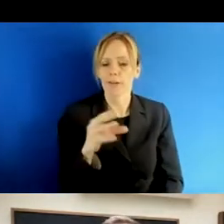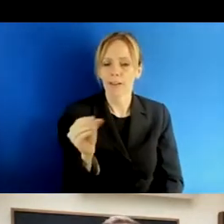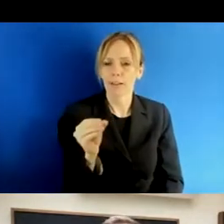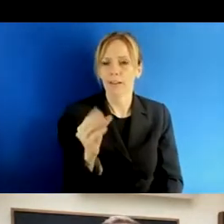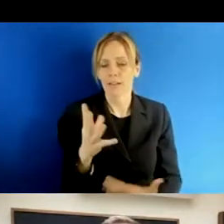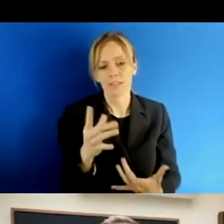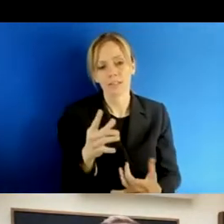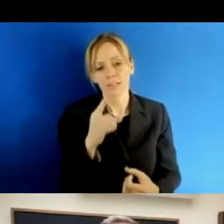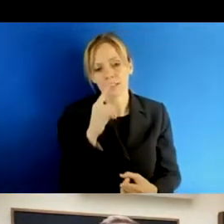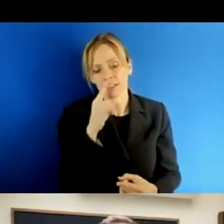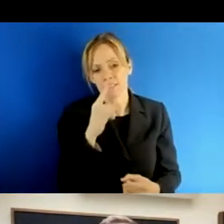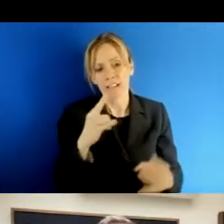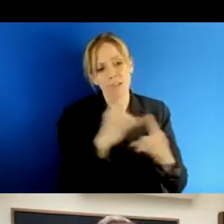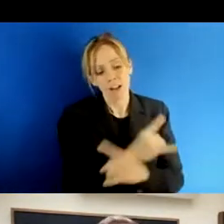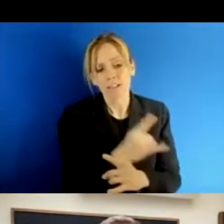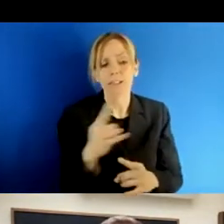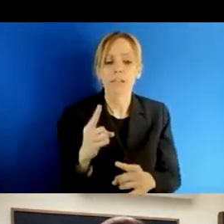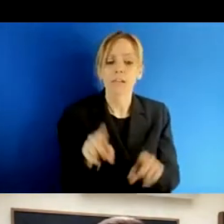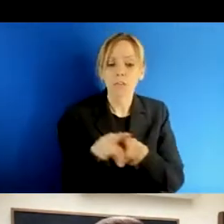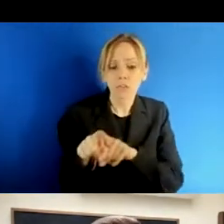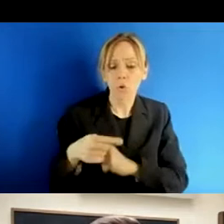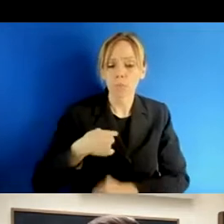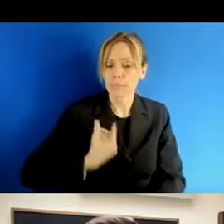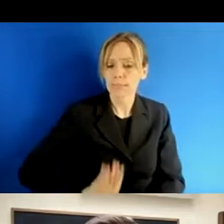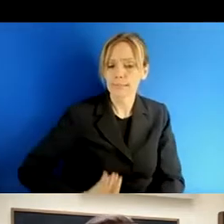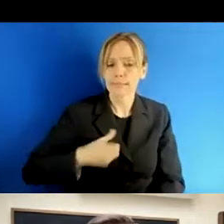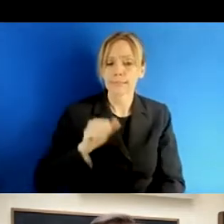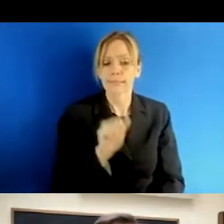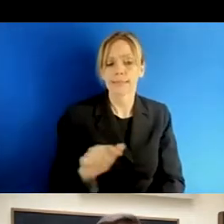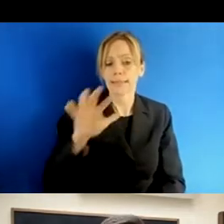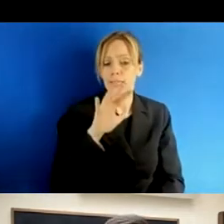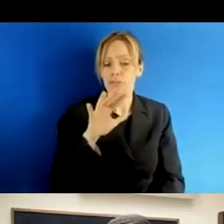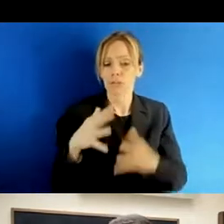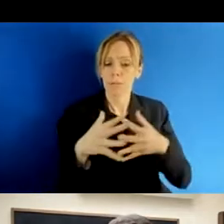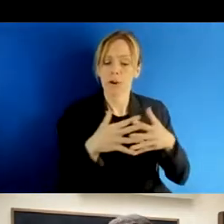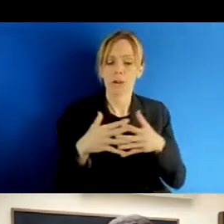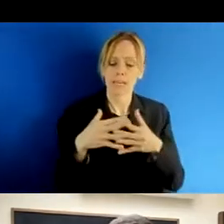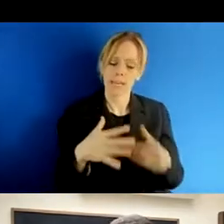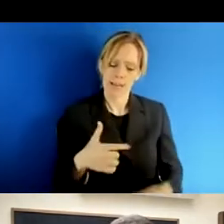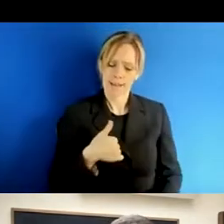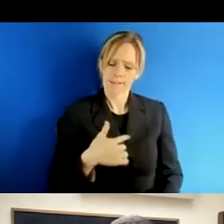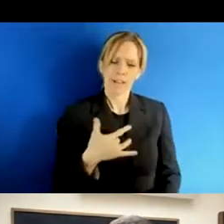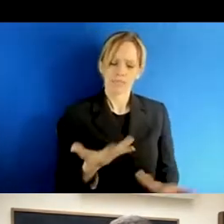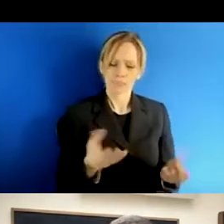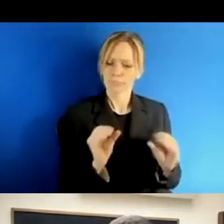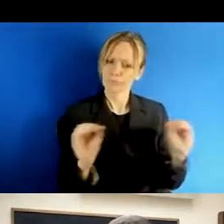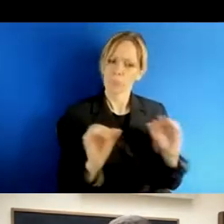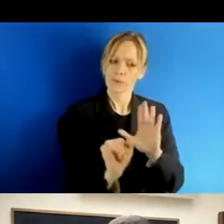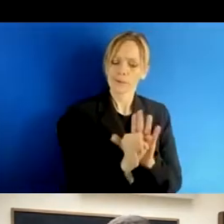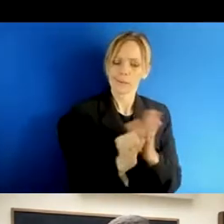Asian American. I really saw myself as identityless. And it was